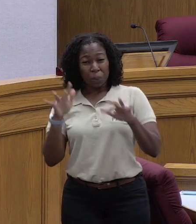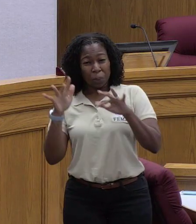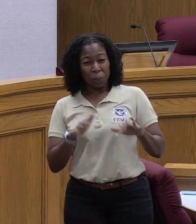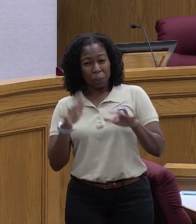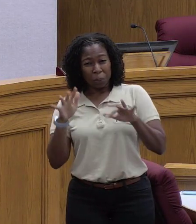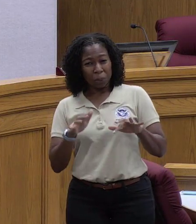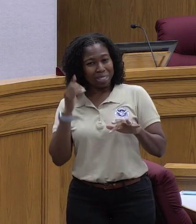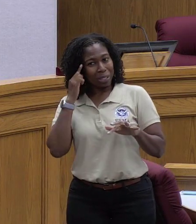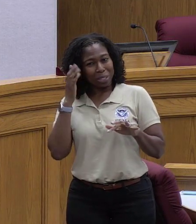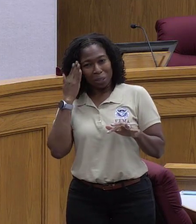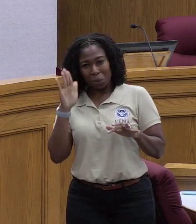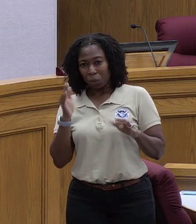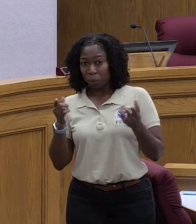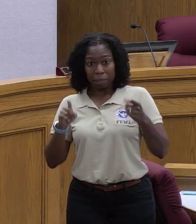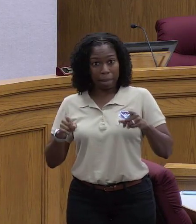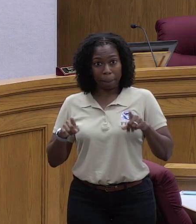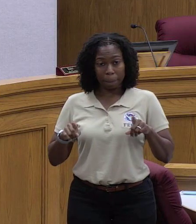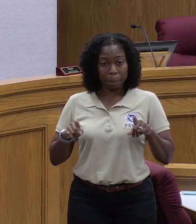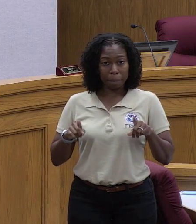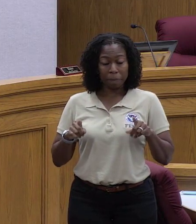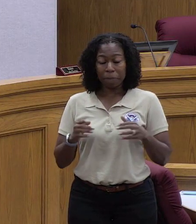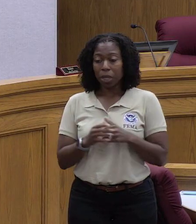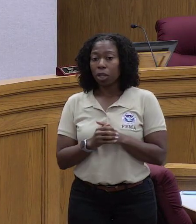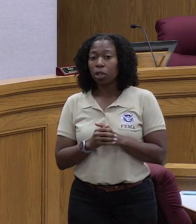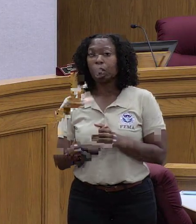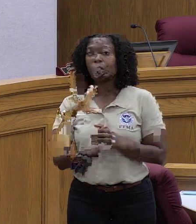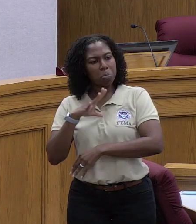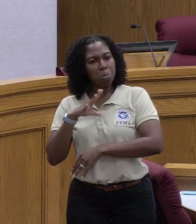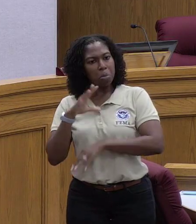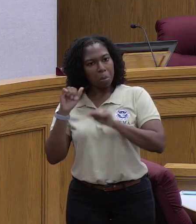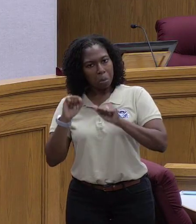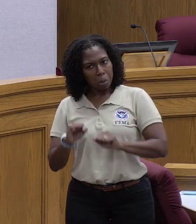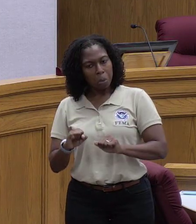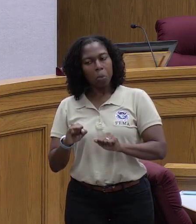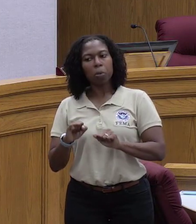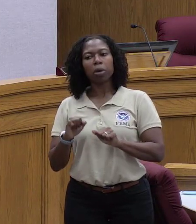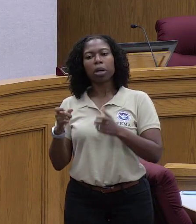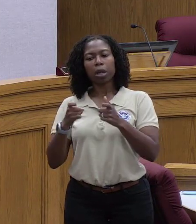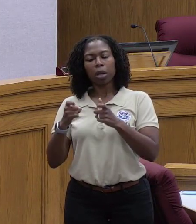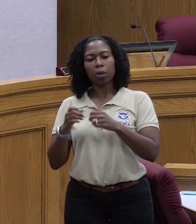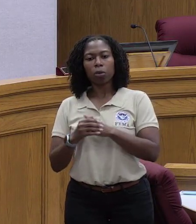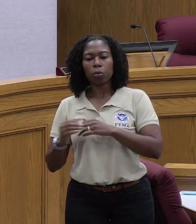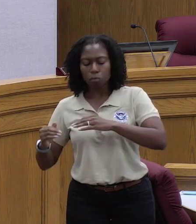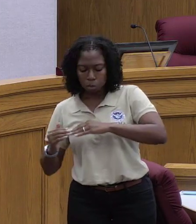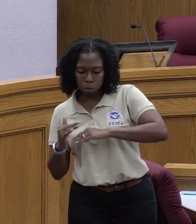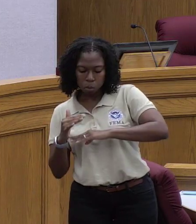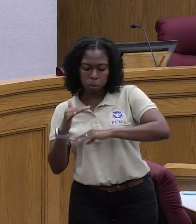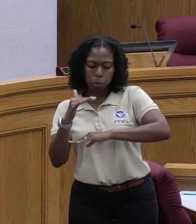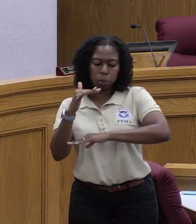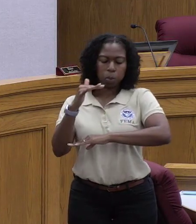forecast, and that's what, with a tropical depression, are tried 2 to 4 feet.